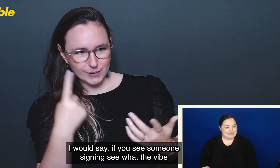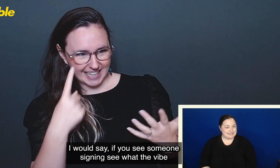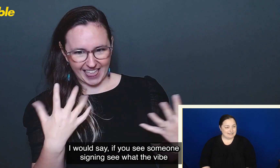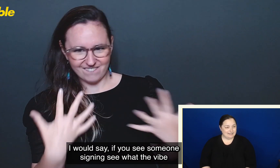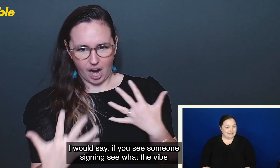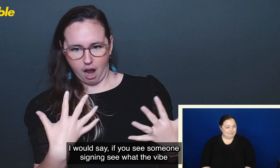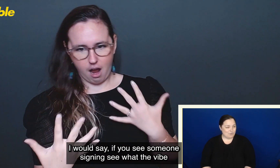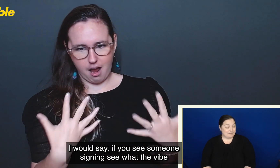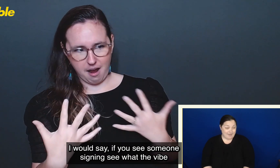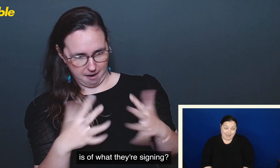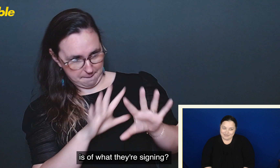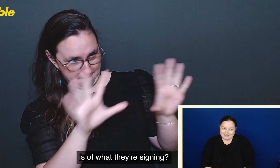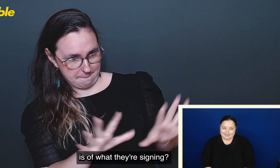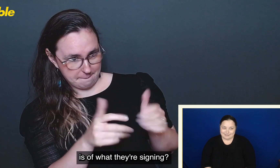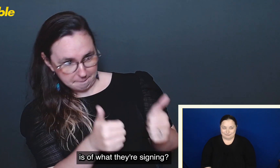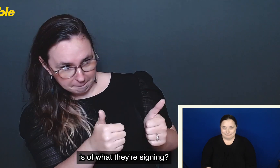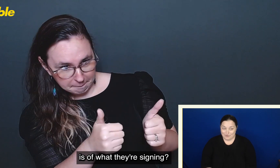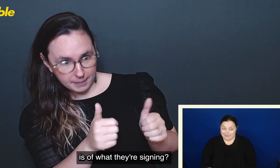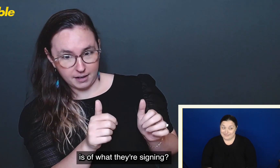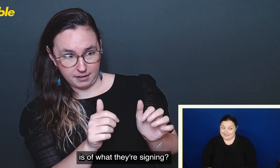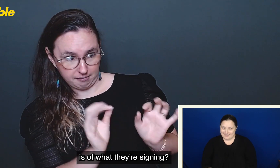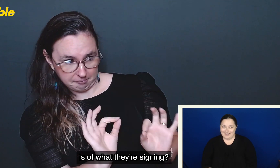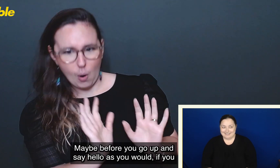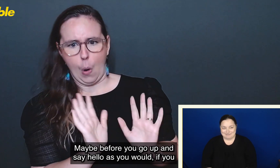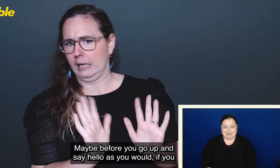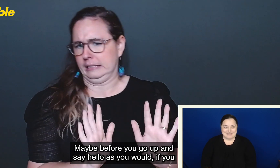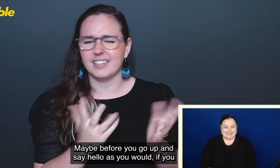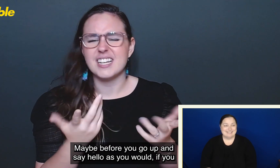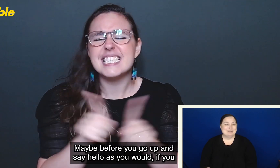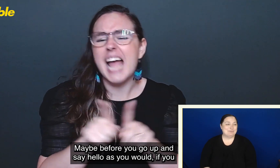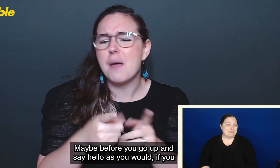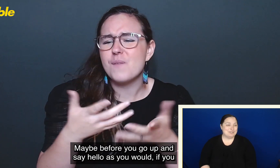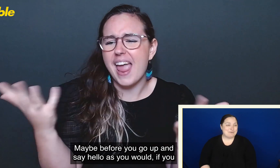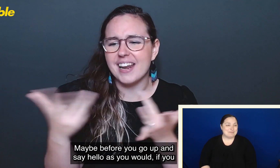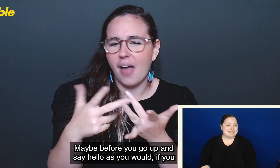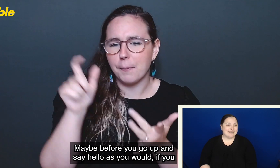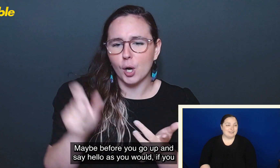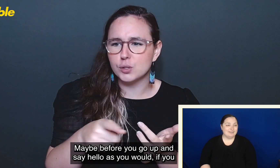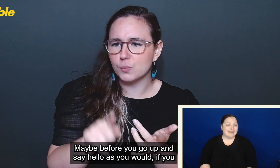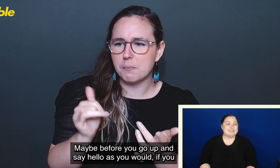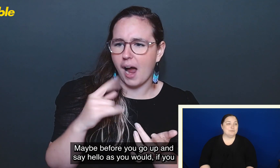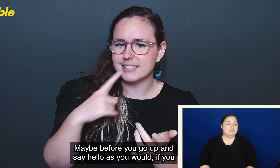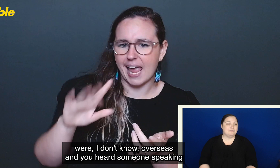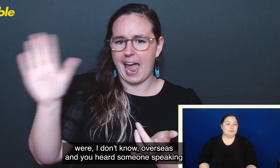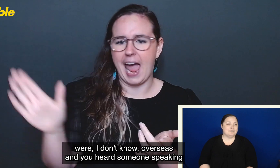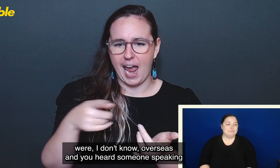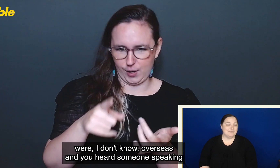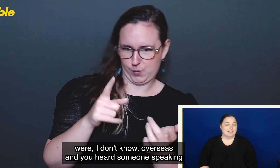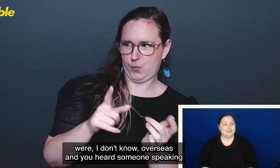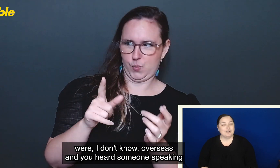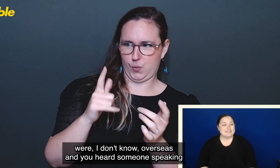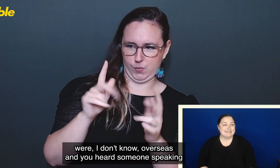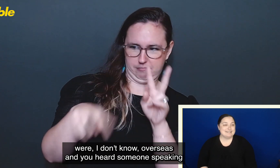signing, see what the vibe is of what they're signing maybe before you go up and say hello, as you would if you were,